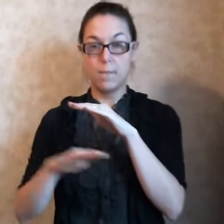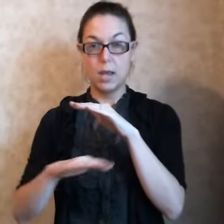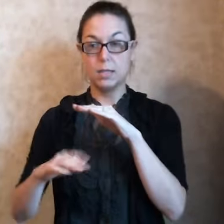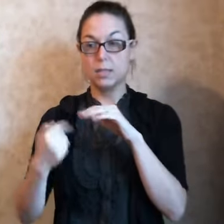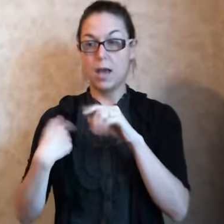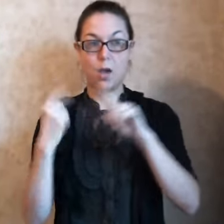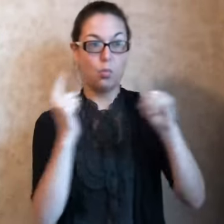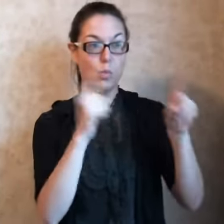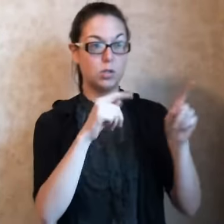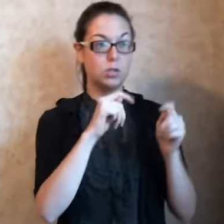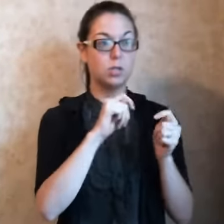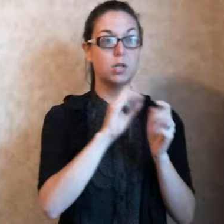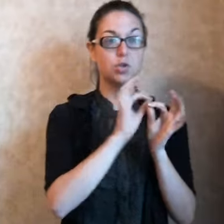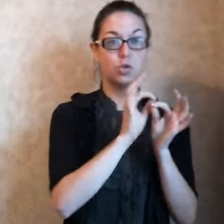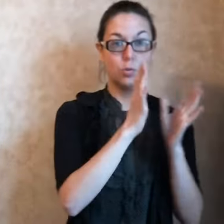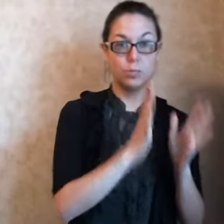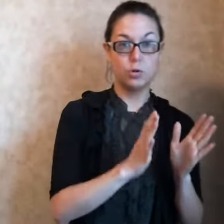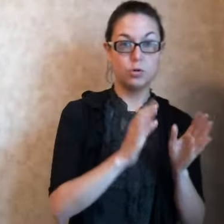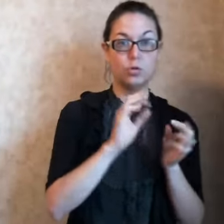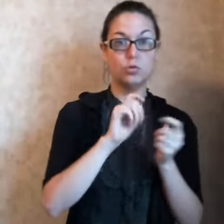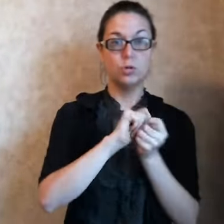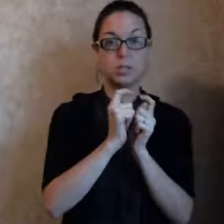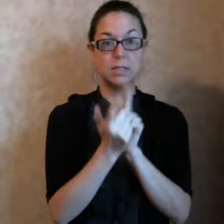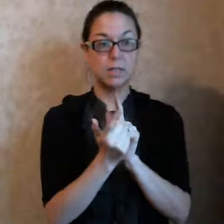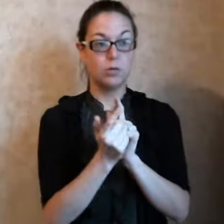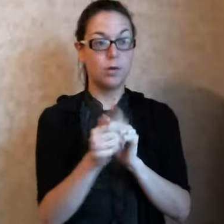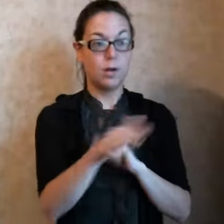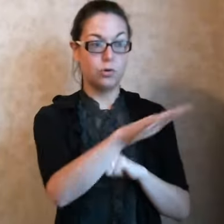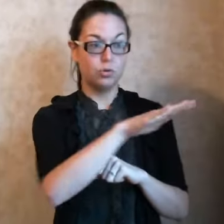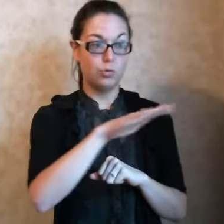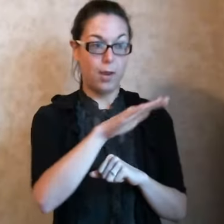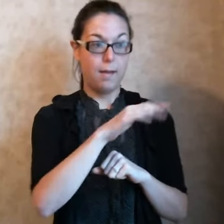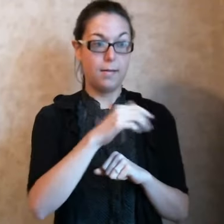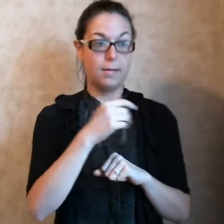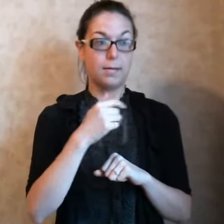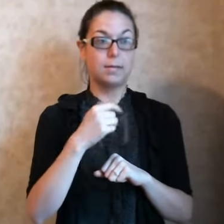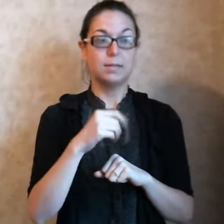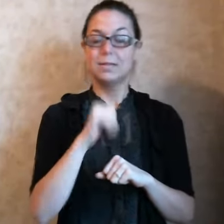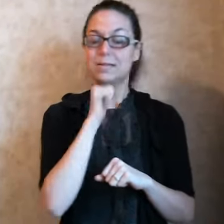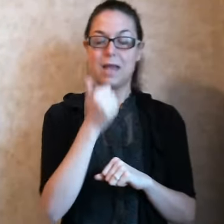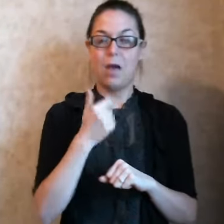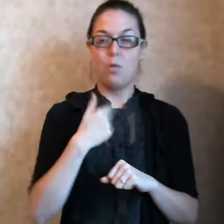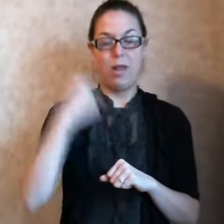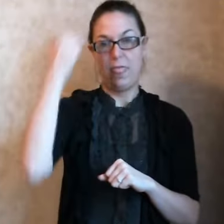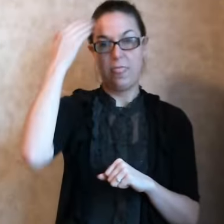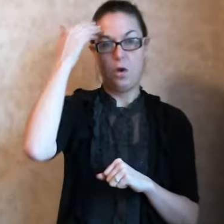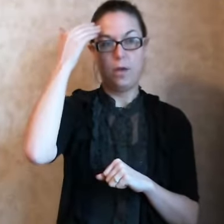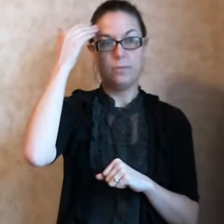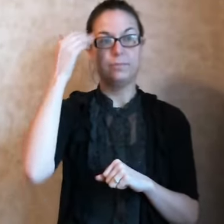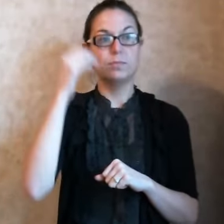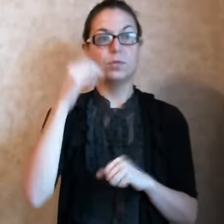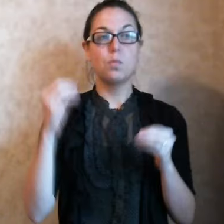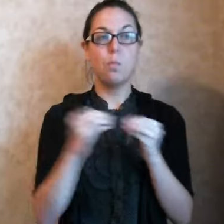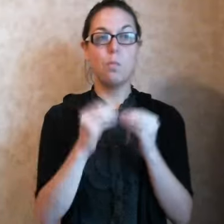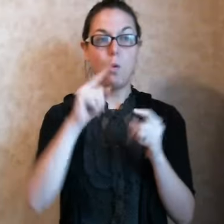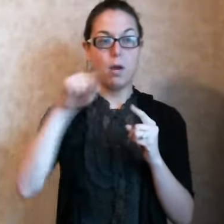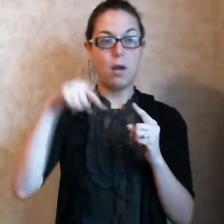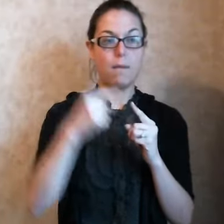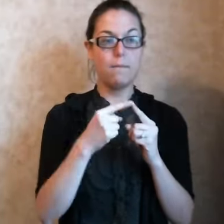what I thought. It was more about what a cued speech transliterator does, which was really